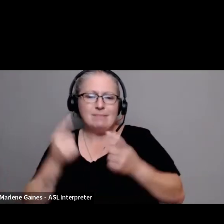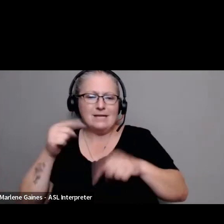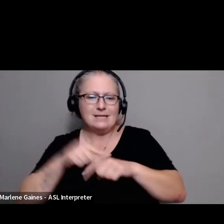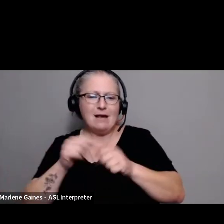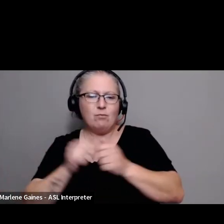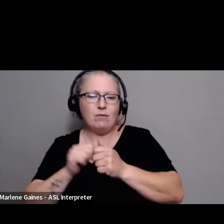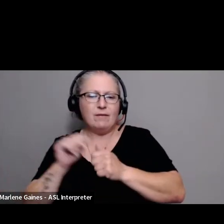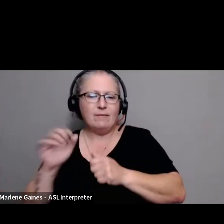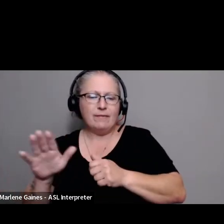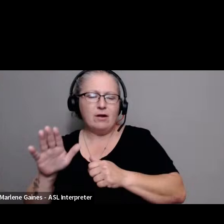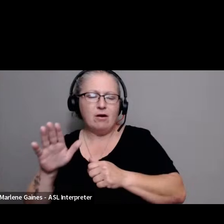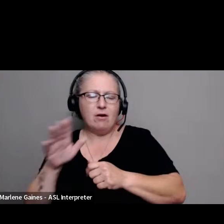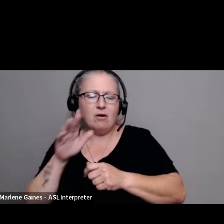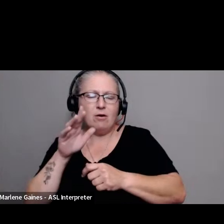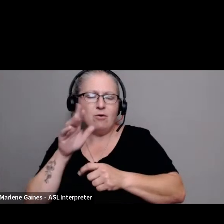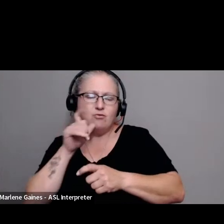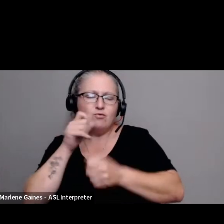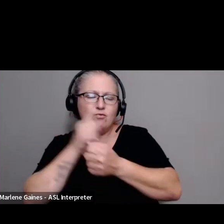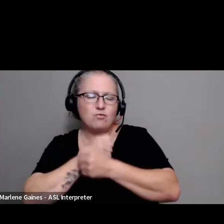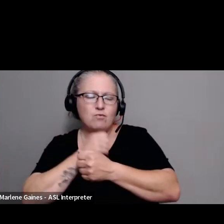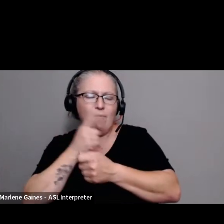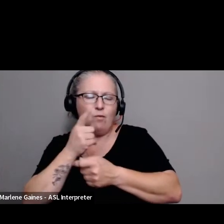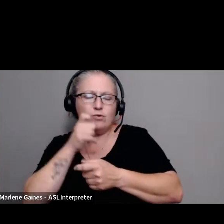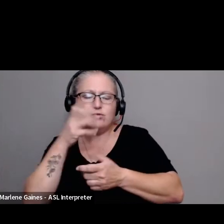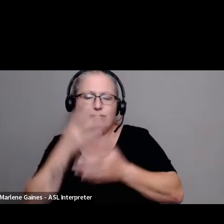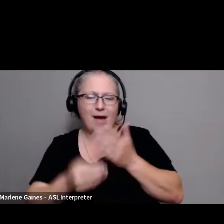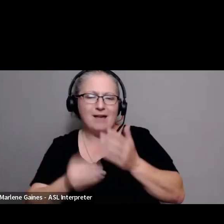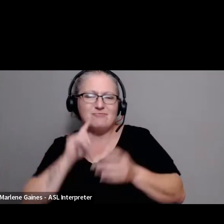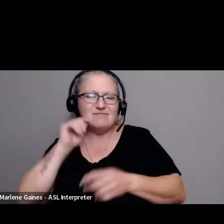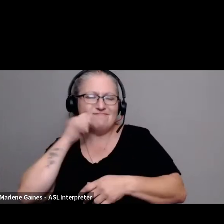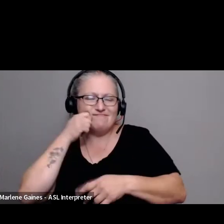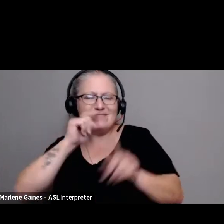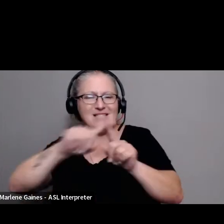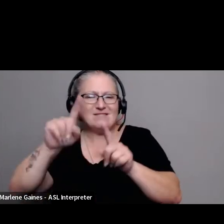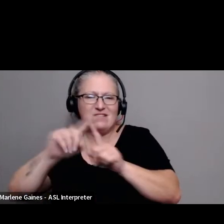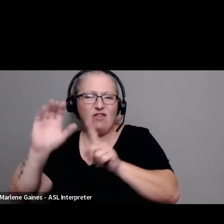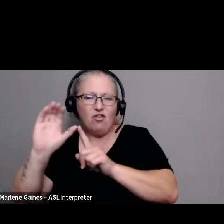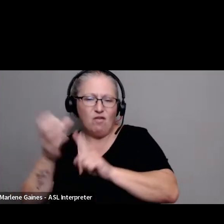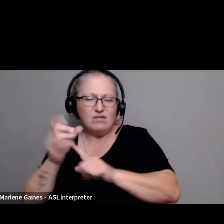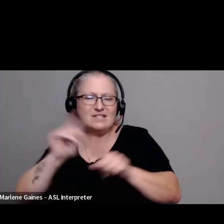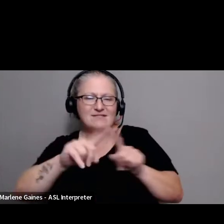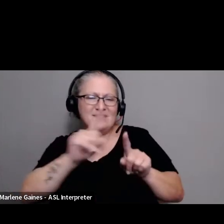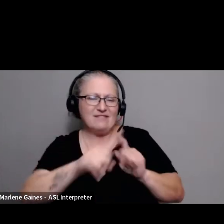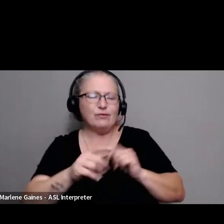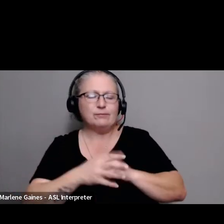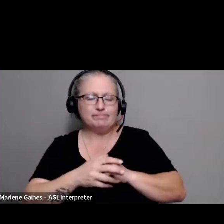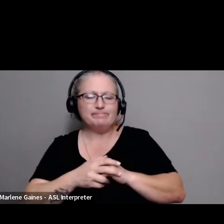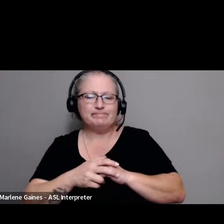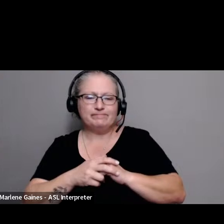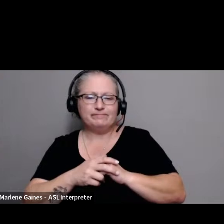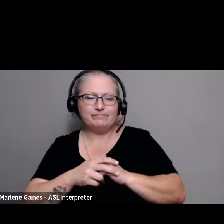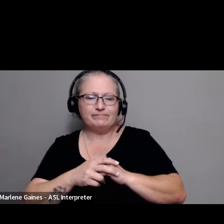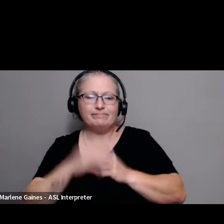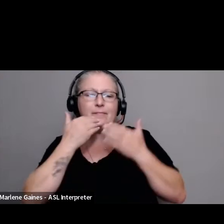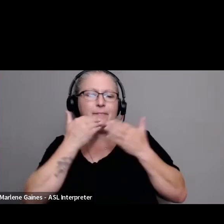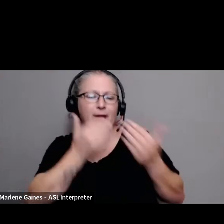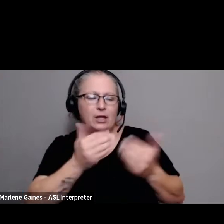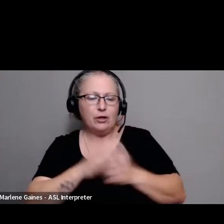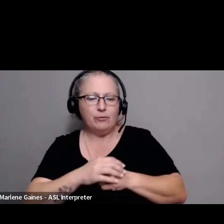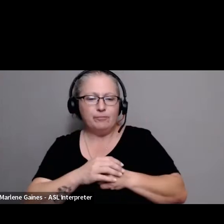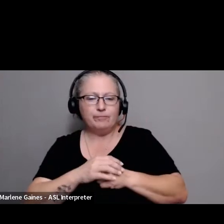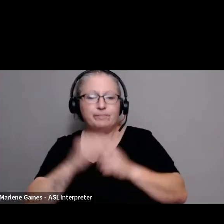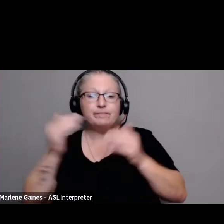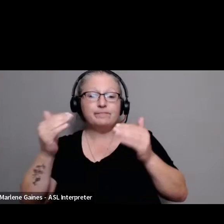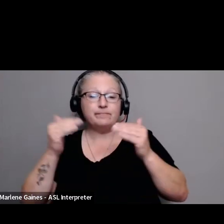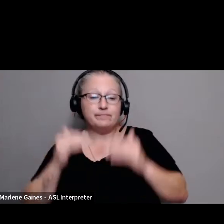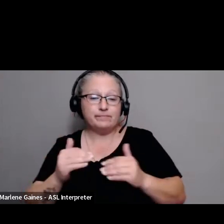loved ones that have passed. It's kind of neat. Different cultures do different things. But yeah, thank you. Okay, moving